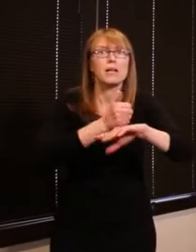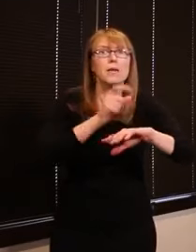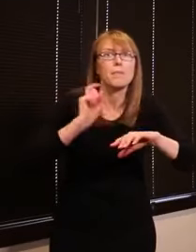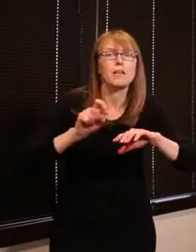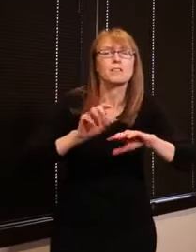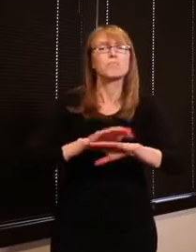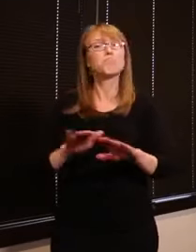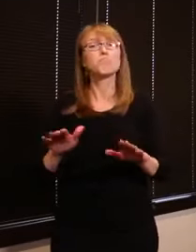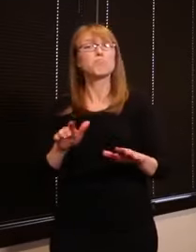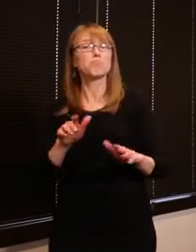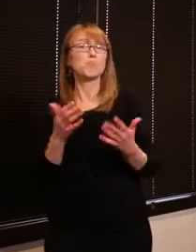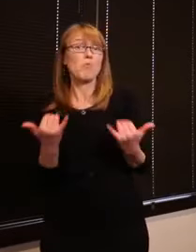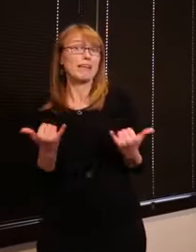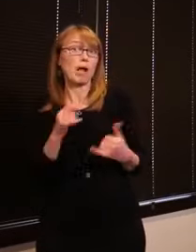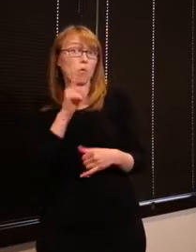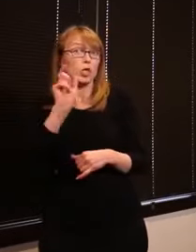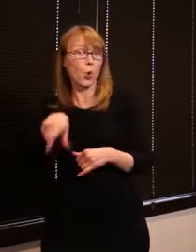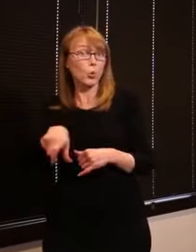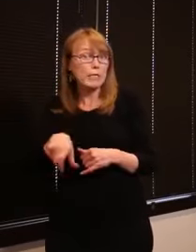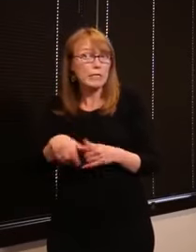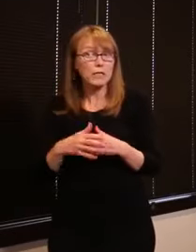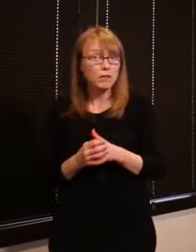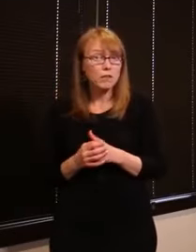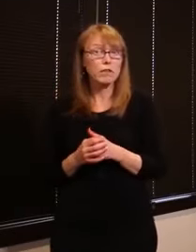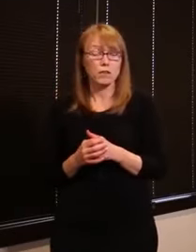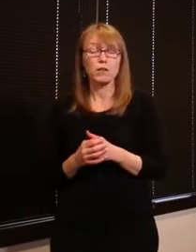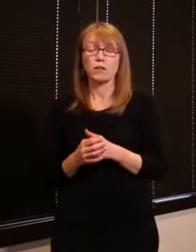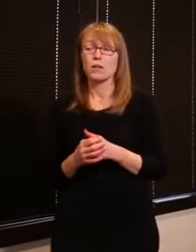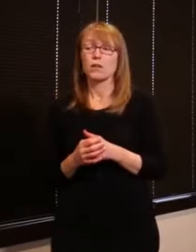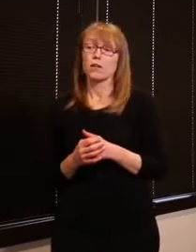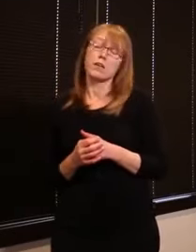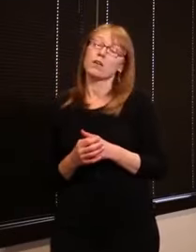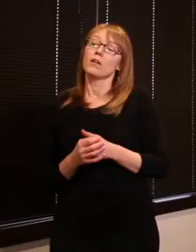sites. But certainly I'm in contact with the